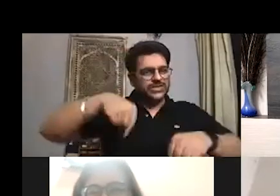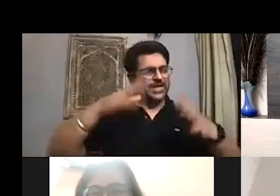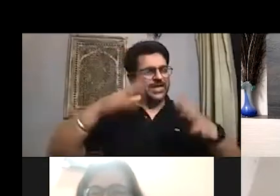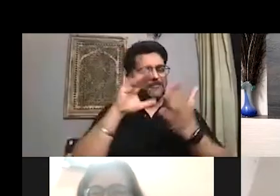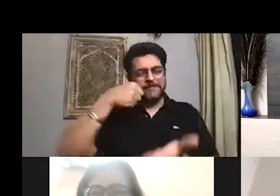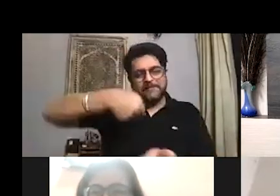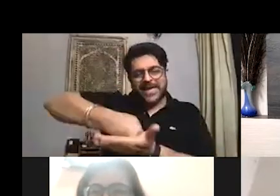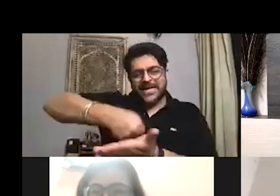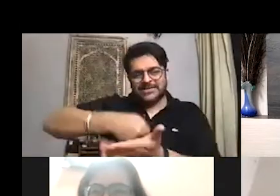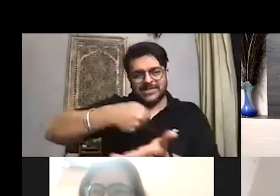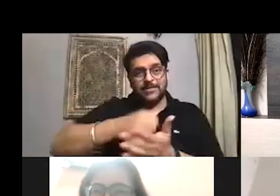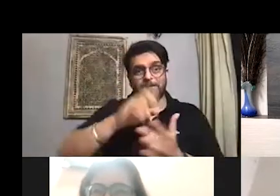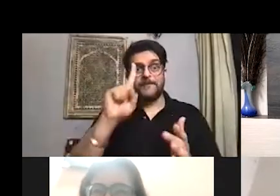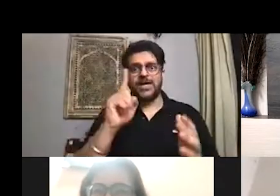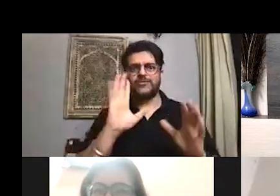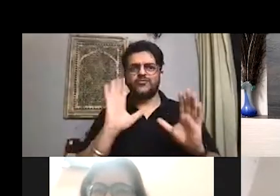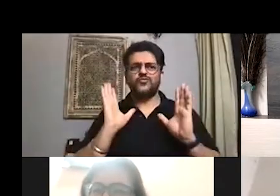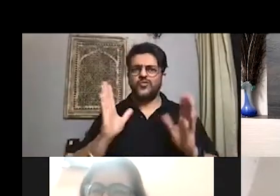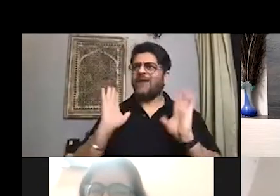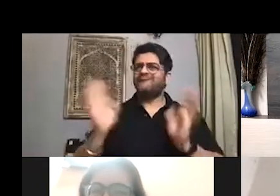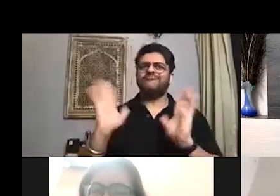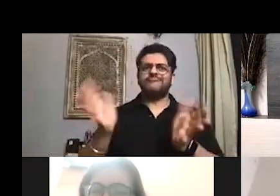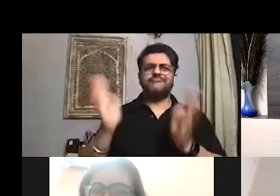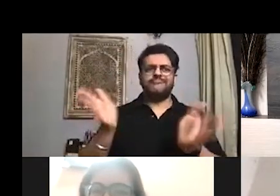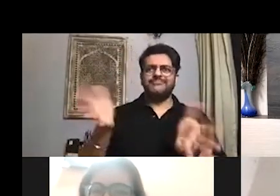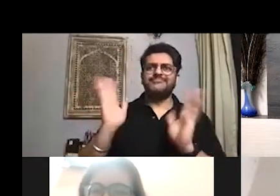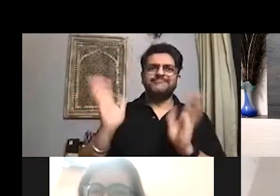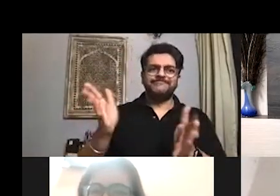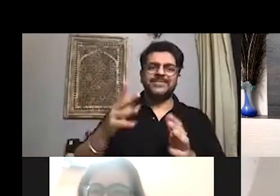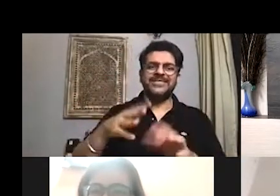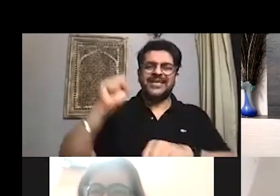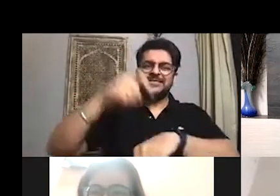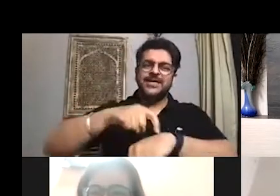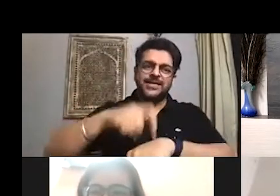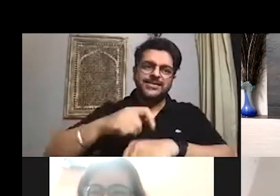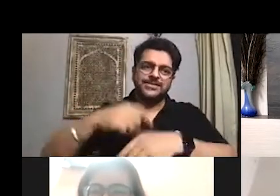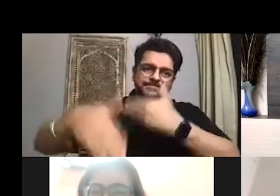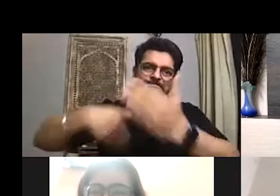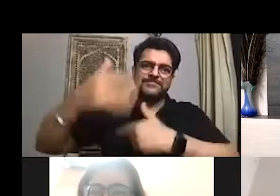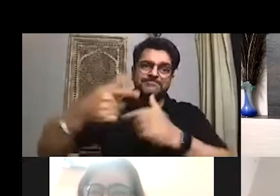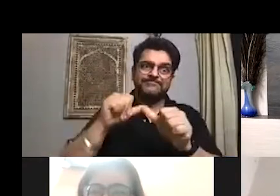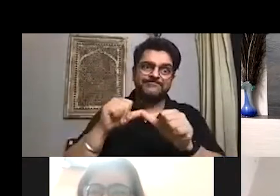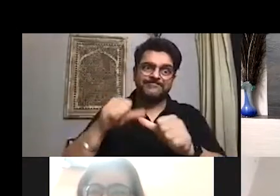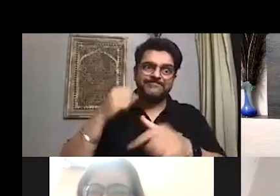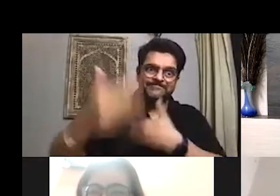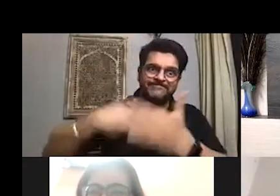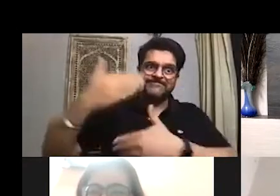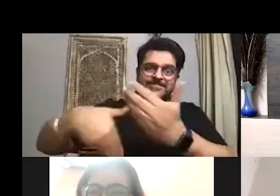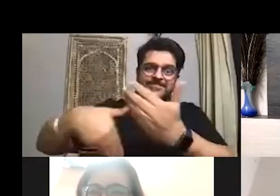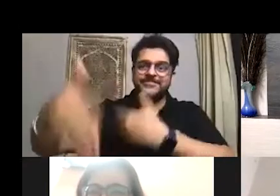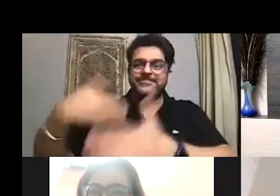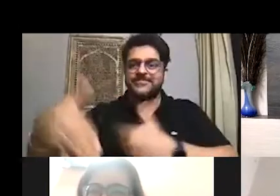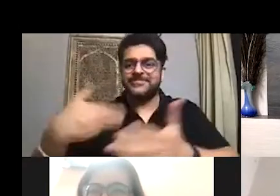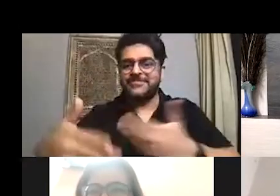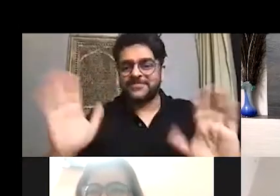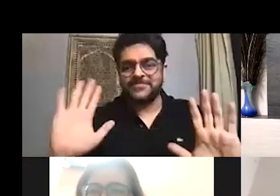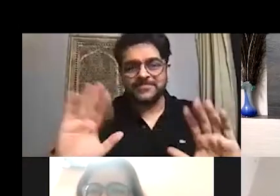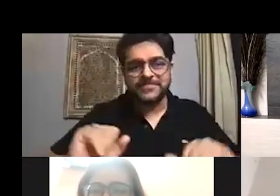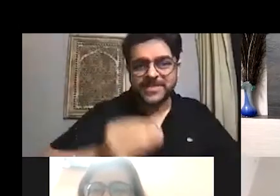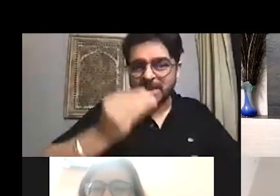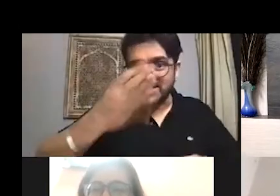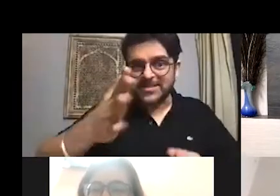Language, yes, you'll all learn today, very basic. But to easily be able to communicate, it'll take time. It does take